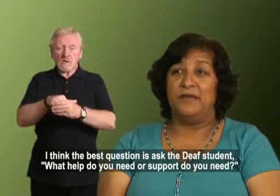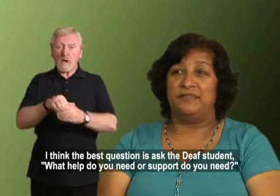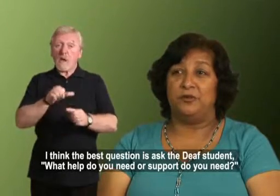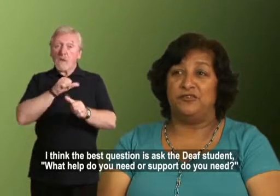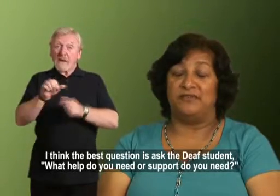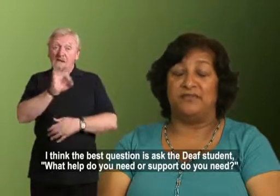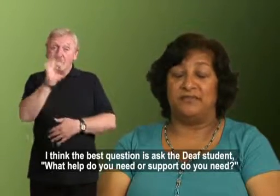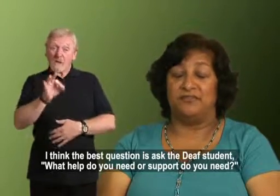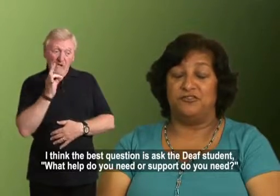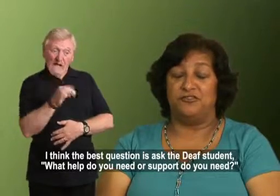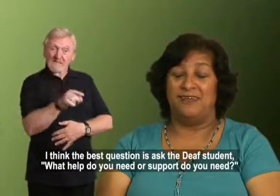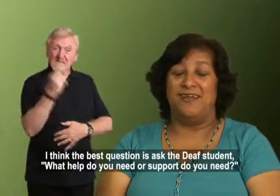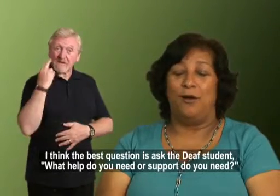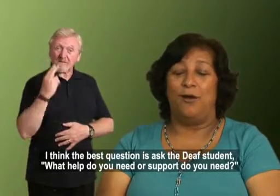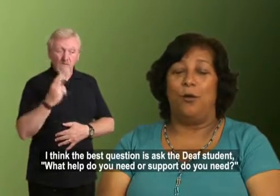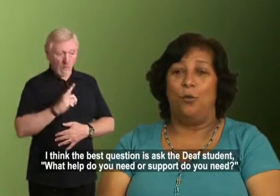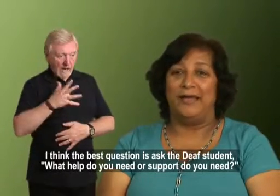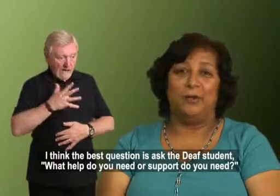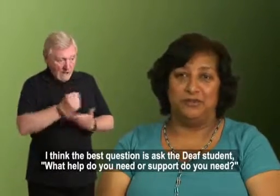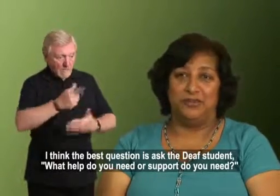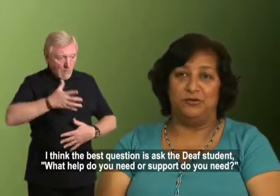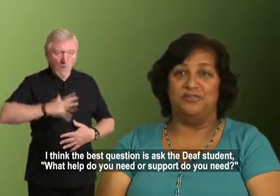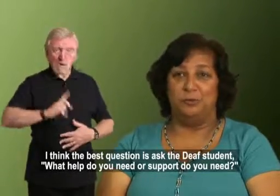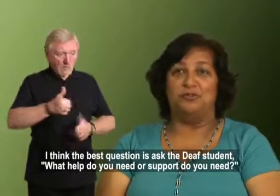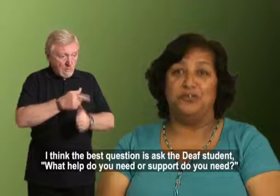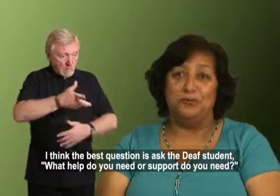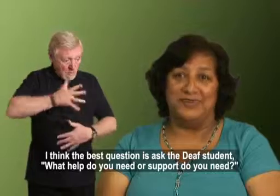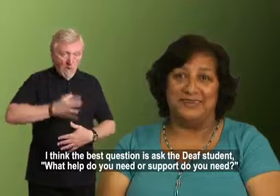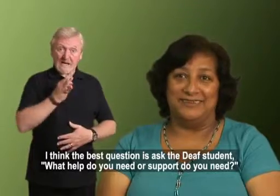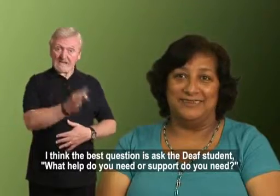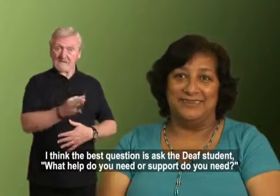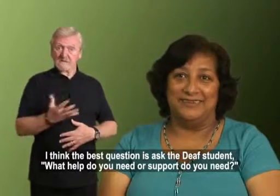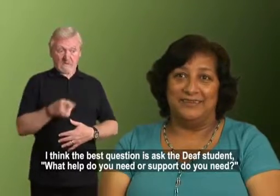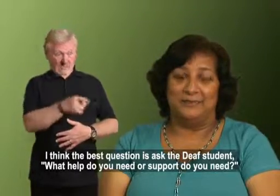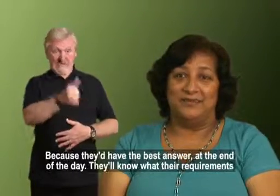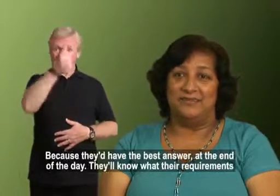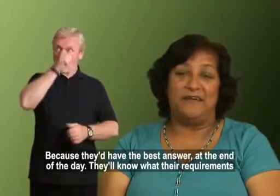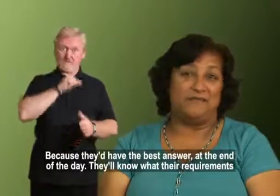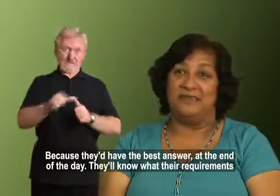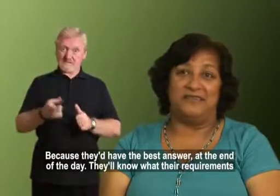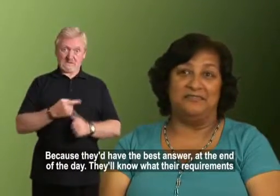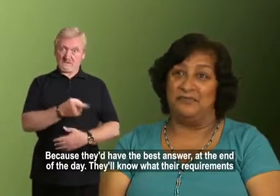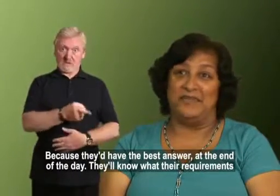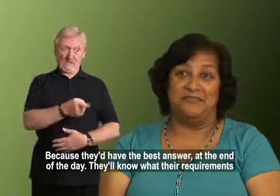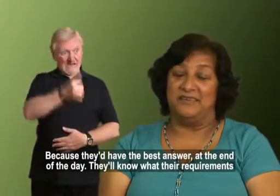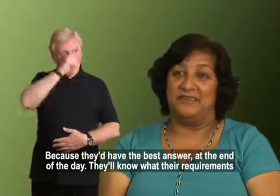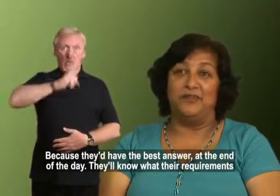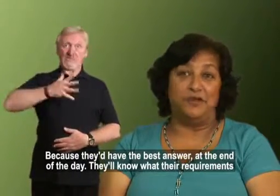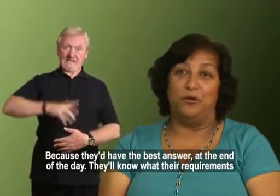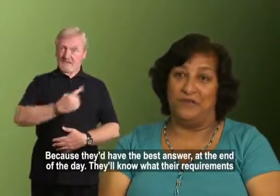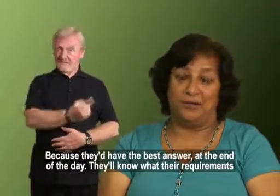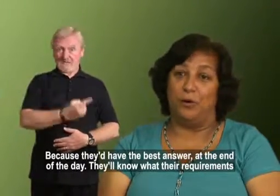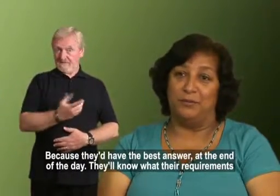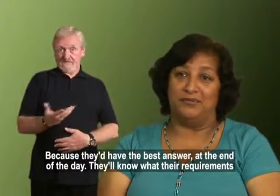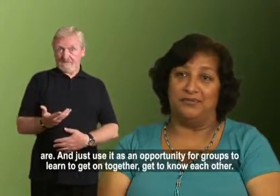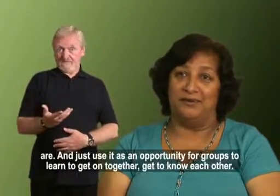I think the best question is to ask the deaf student, what help do you need or support do you need? Because they have the best answer at the end of the day. They'll